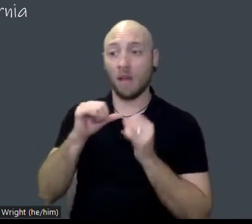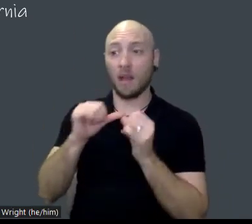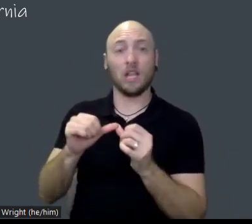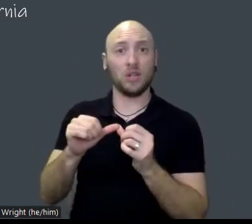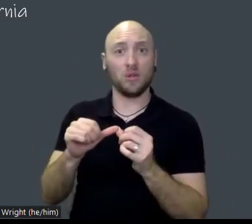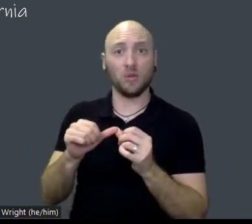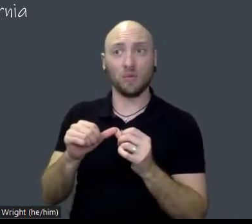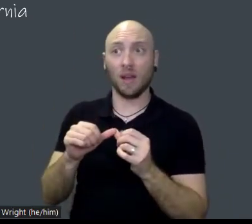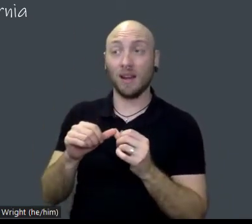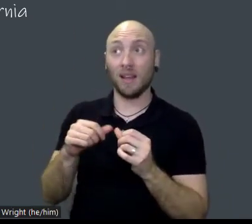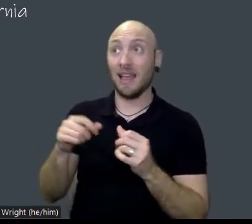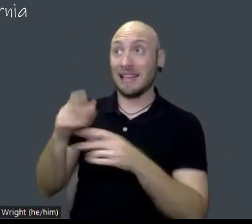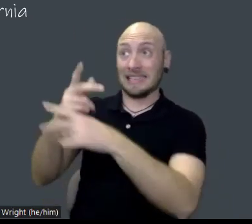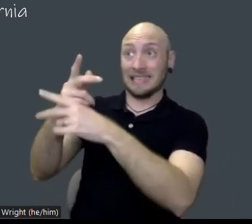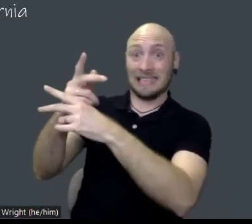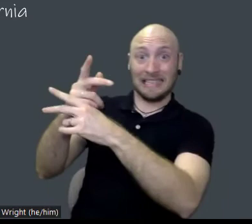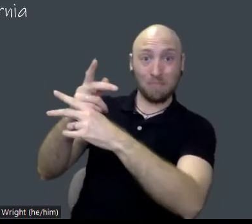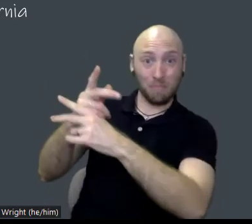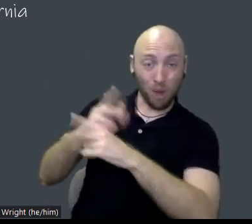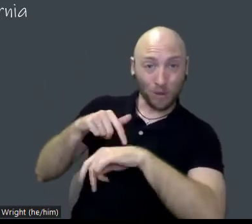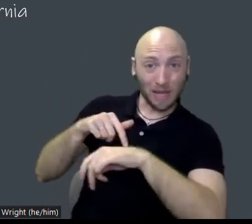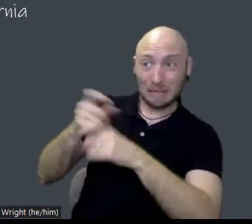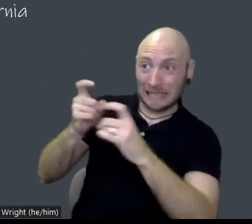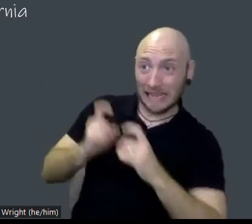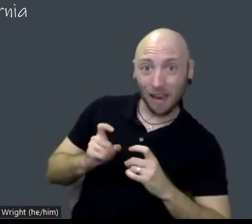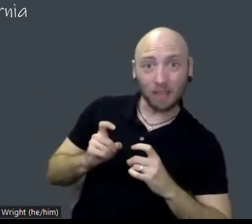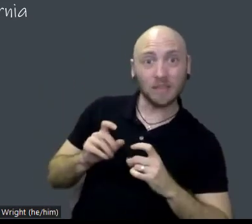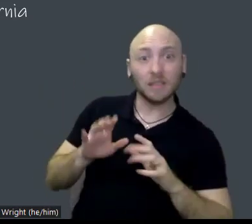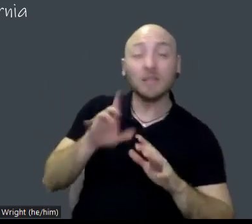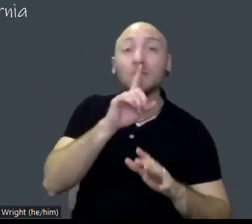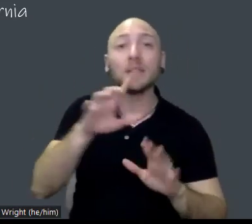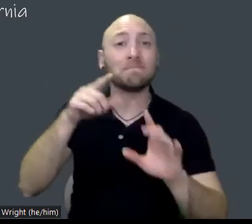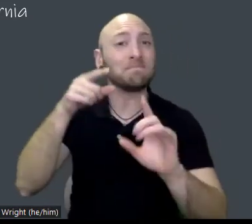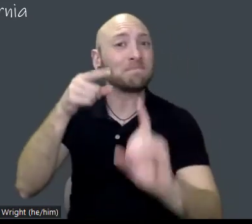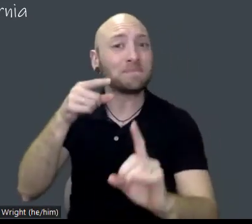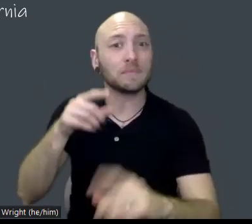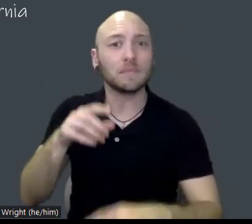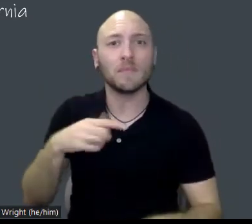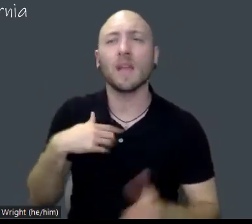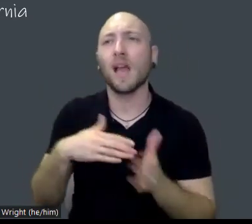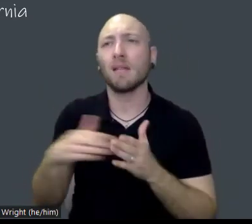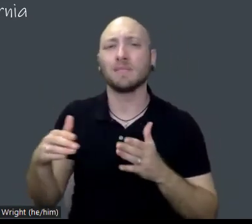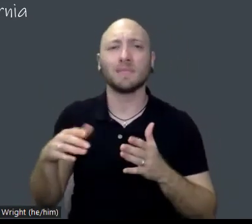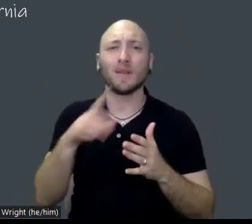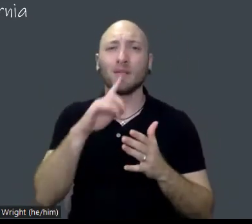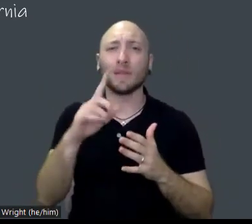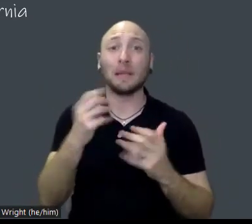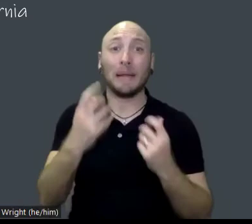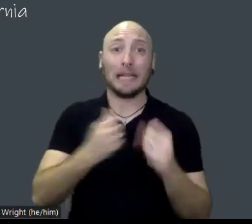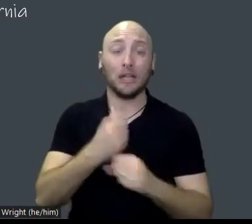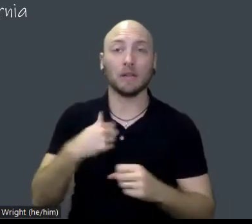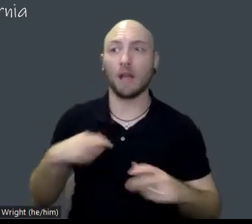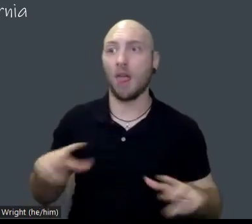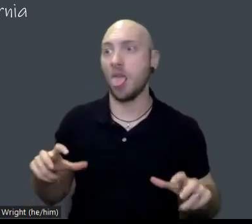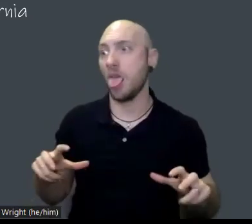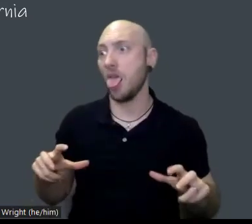action. Because like at the end of the day, like I spent a lot of time being selfish and an asshole, and I get to still